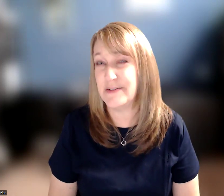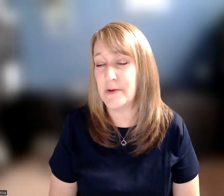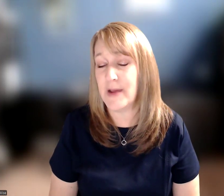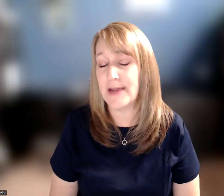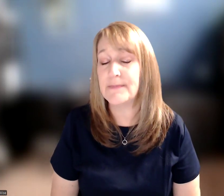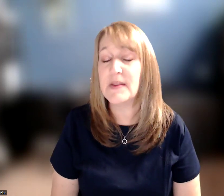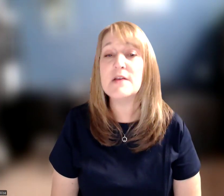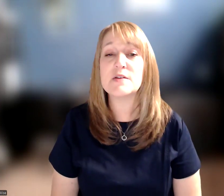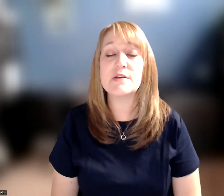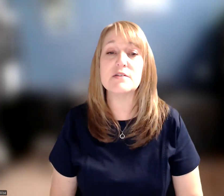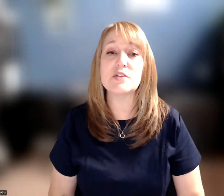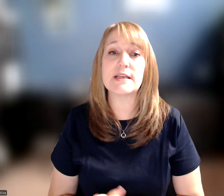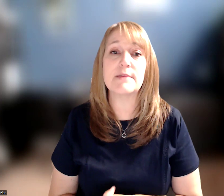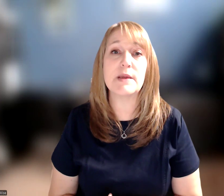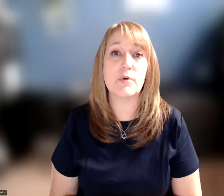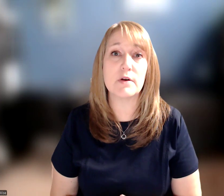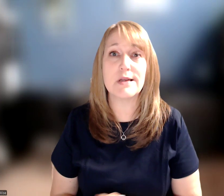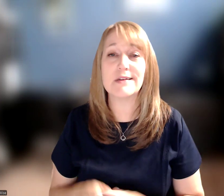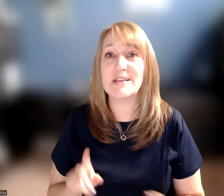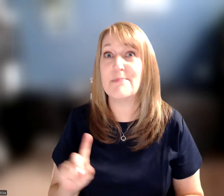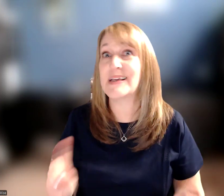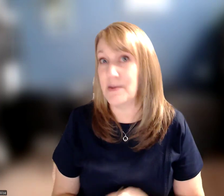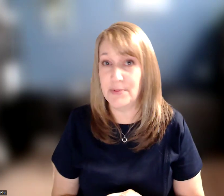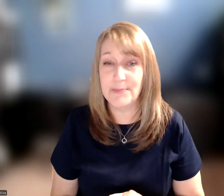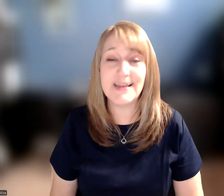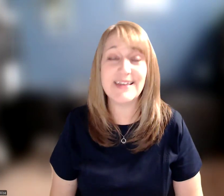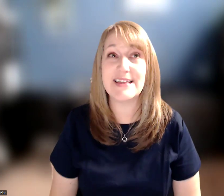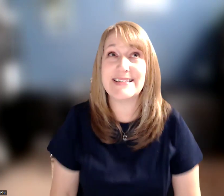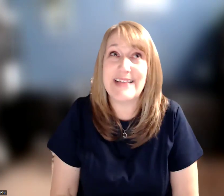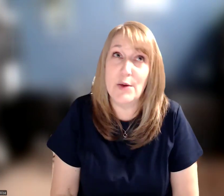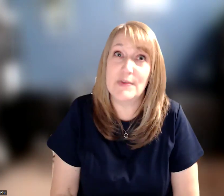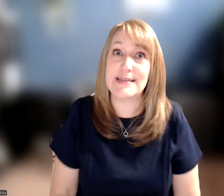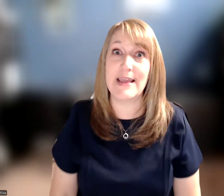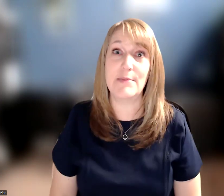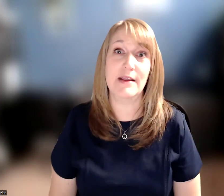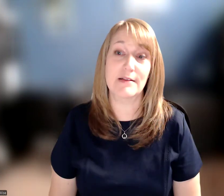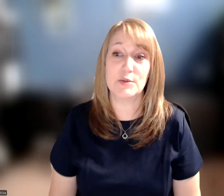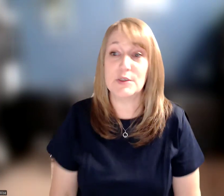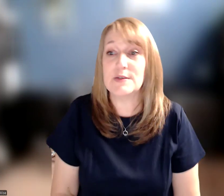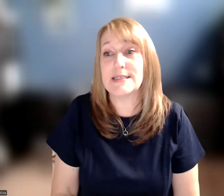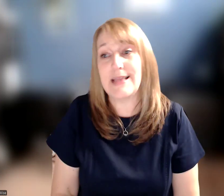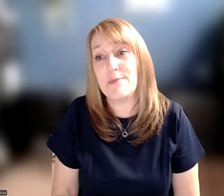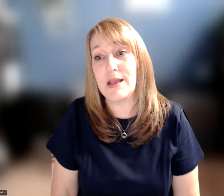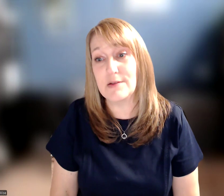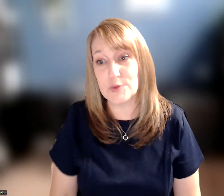different way. So these are just going to be important not to mix up because they sound the same in English. We use the same English